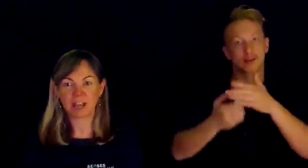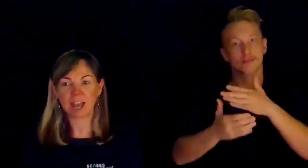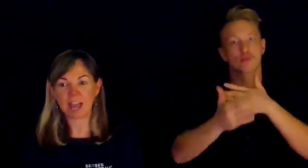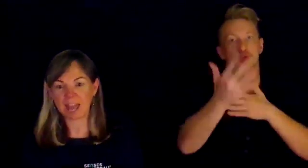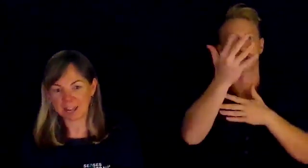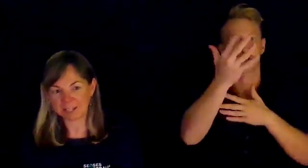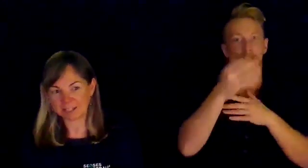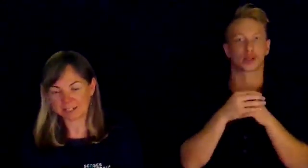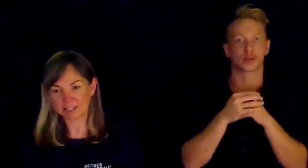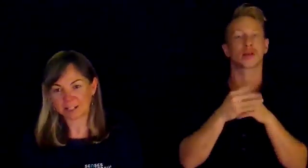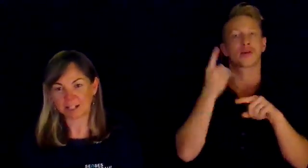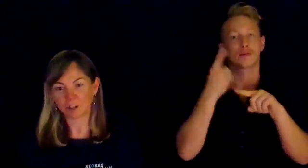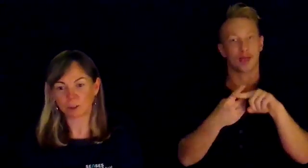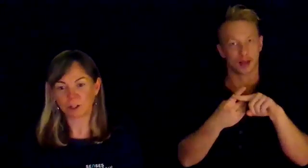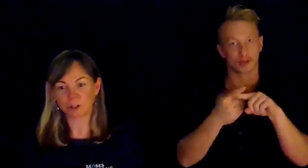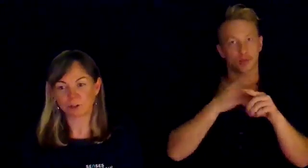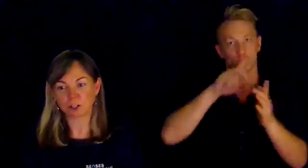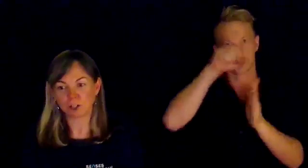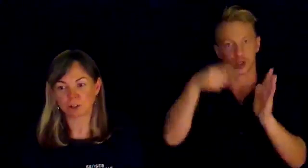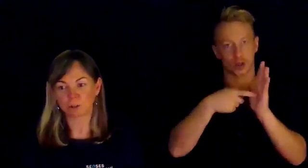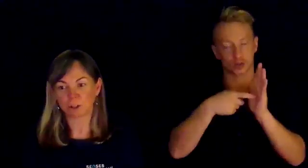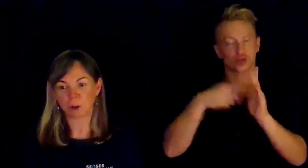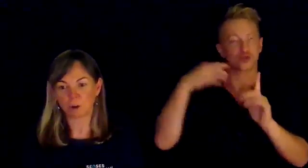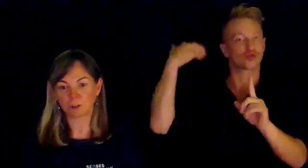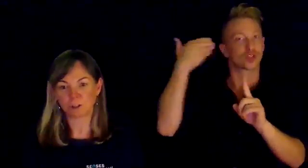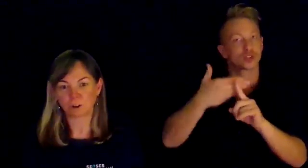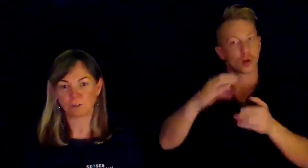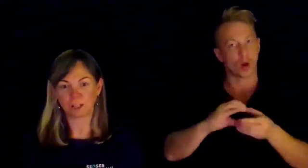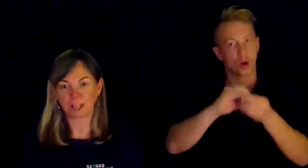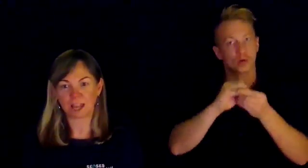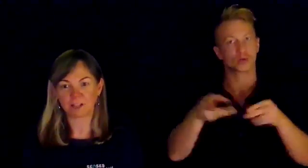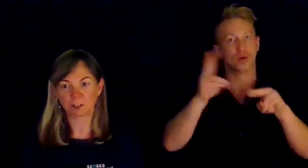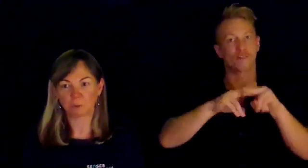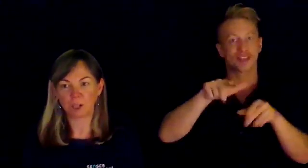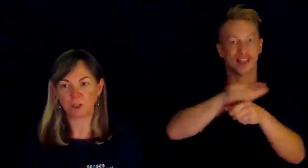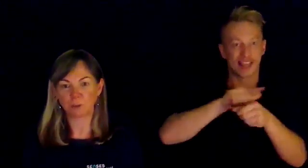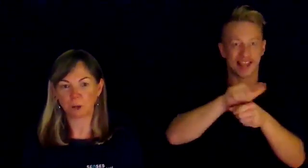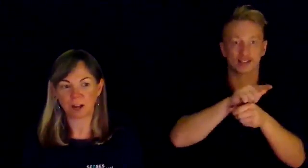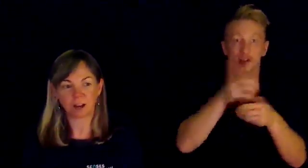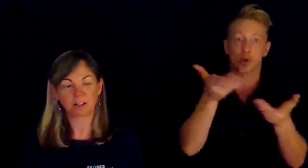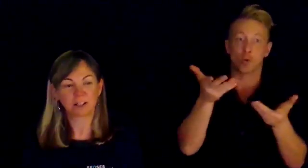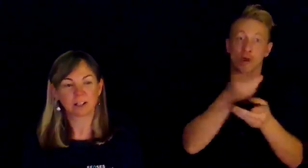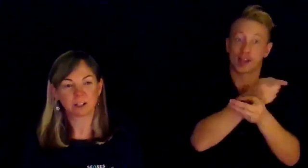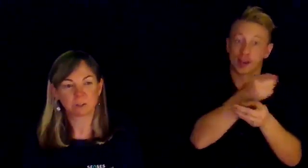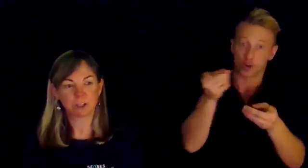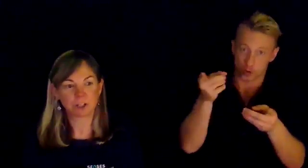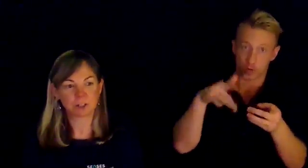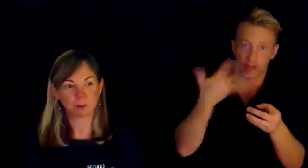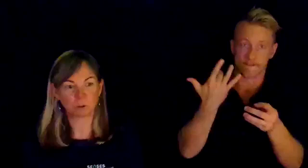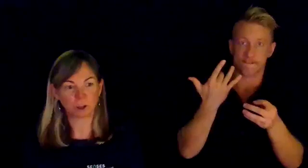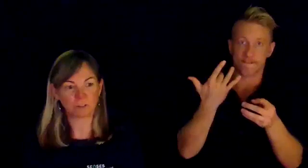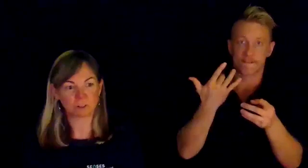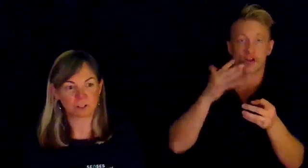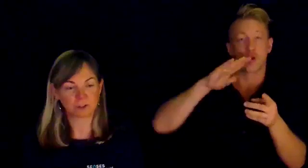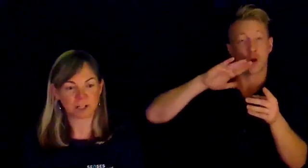emerging, and acknowledge the traditional owners of the land where you are, which